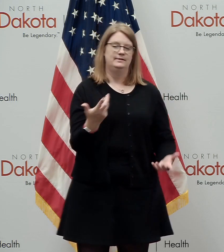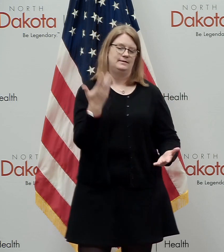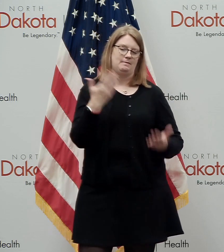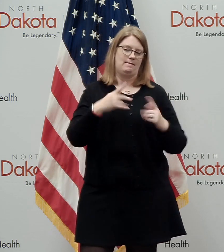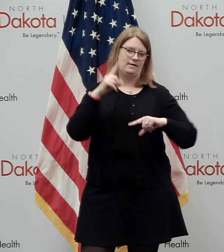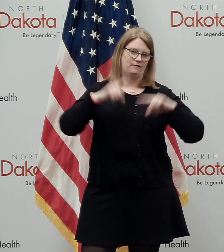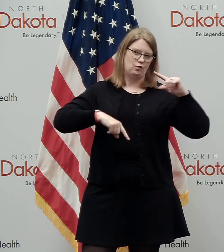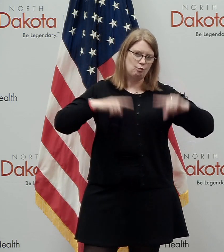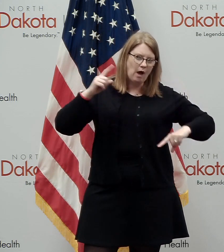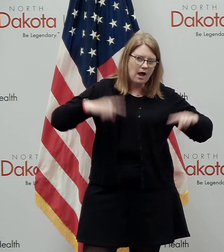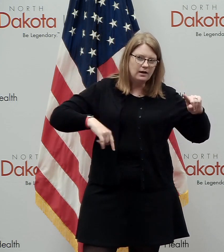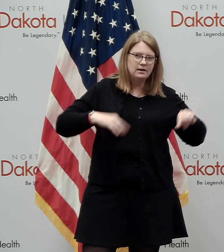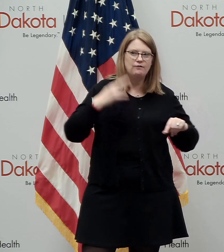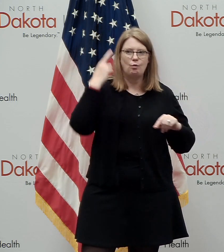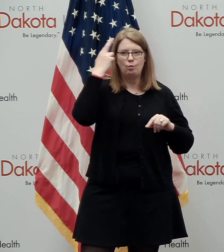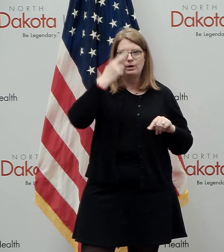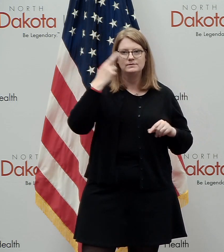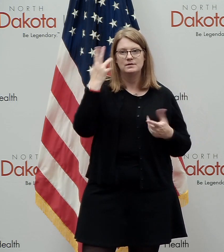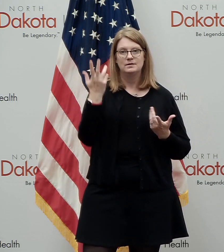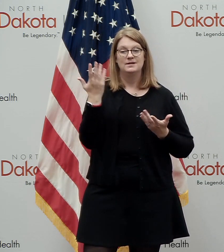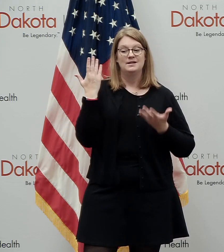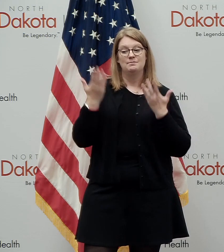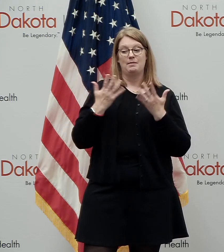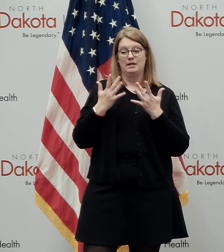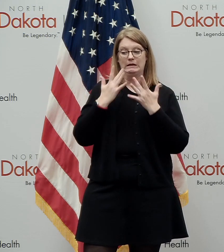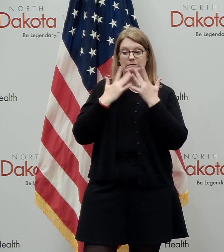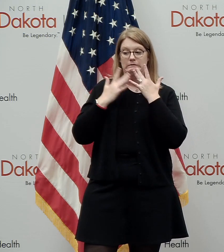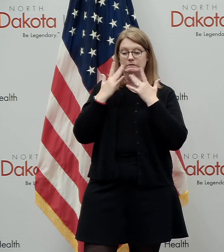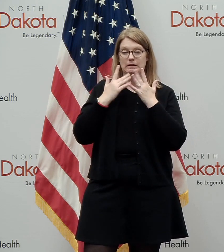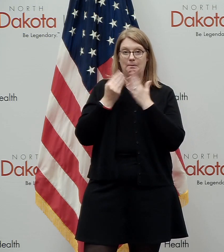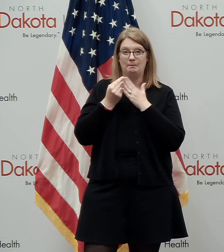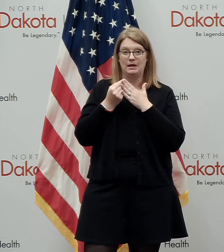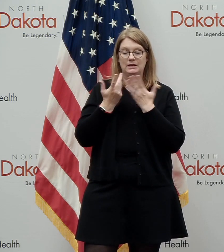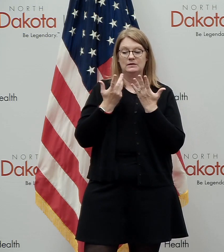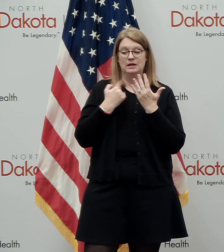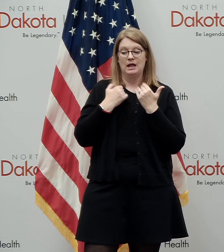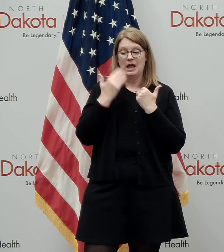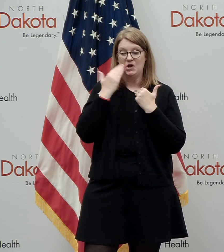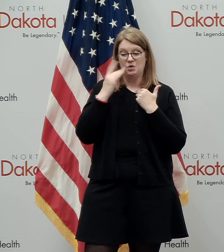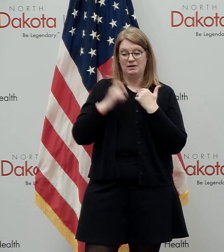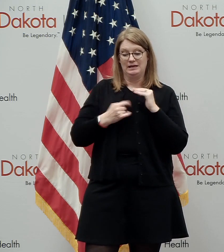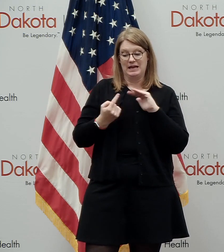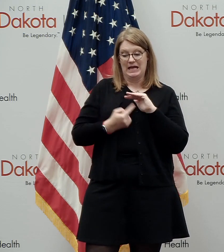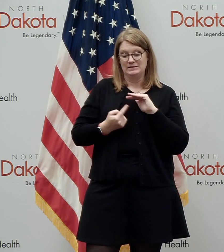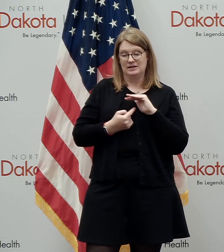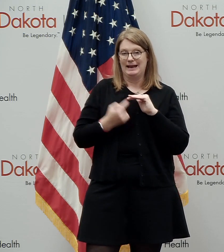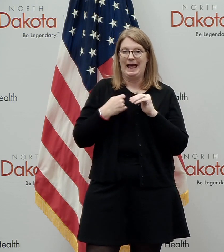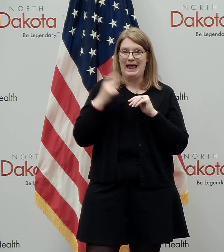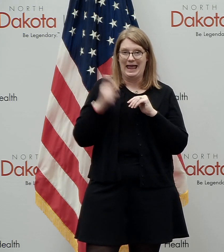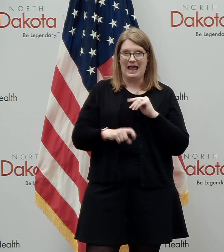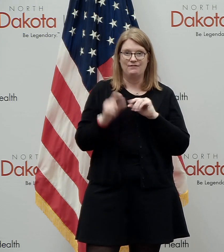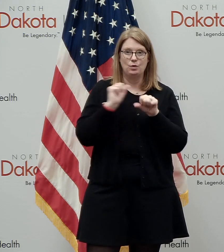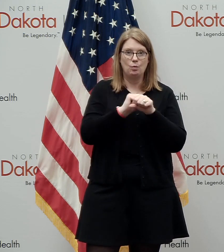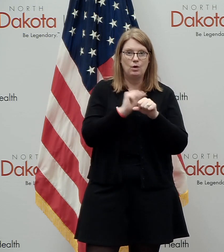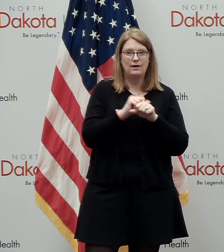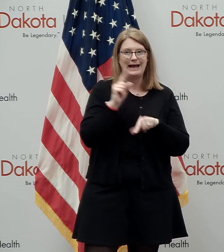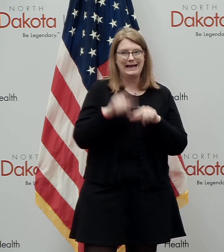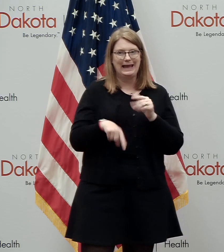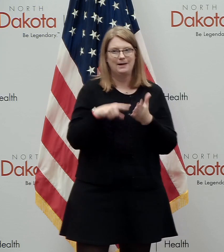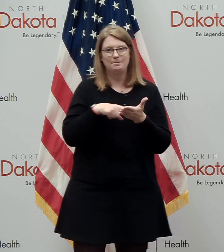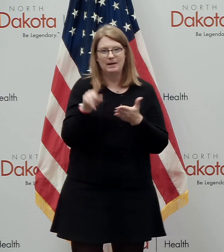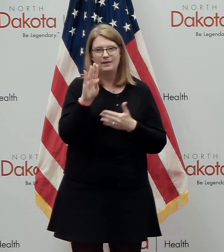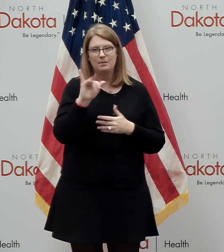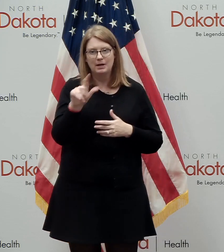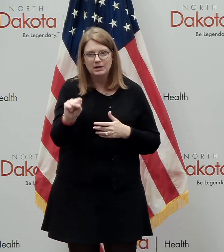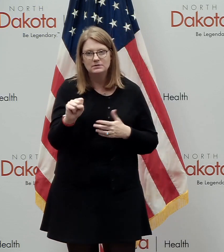might have someone with very low income that says, look, I get they're telling me to isolate, but I've just got to go to work. I can't pay my bills. I mean, people